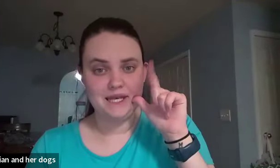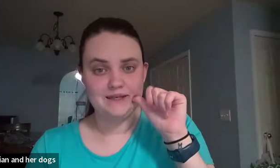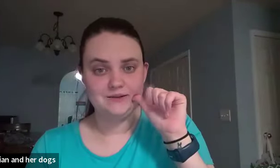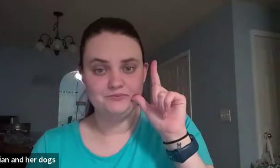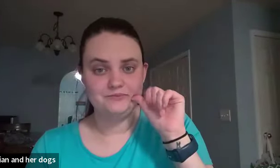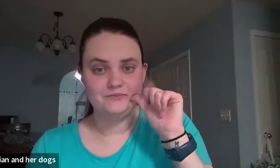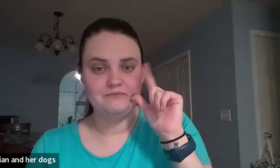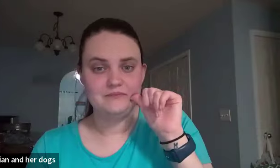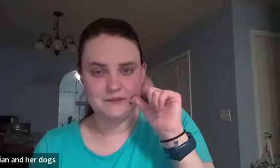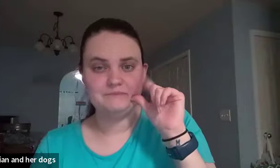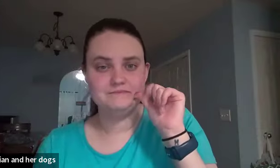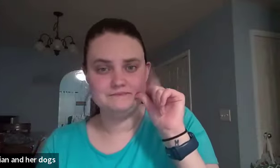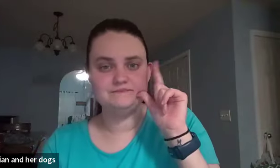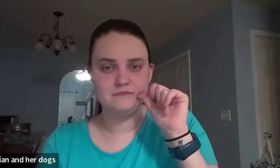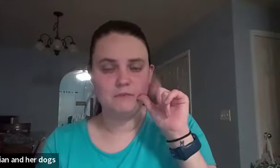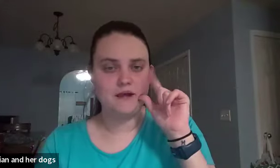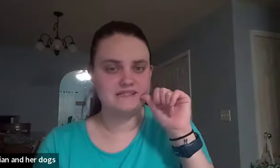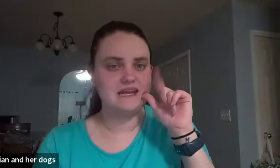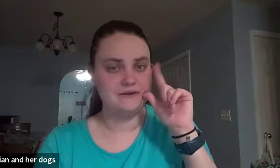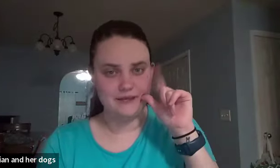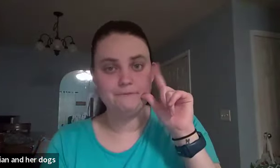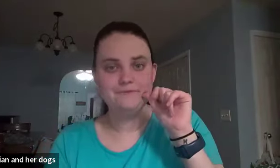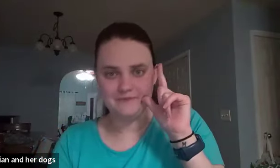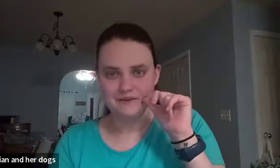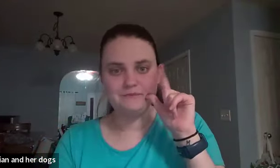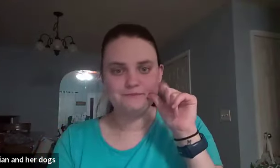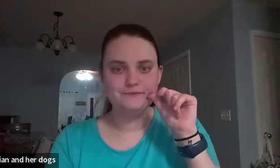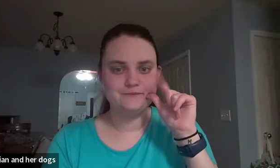lemon. Lemon. Gonna bounce that L. Yep. Lemon.